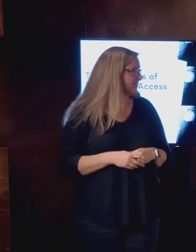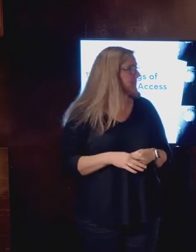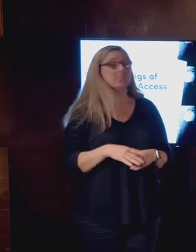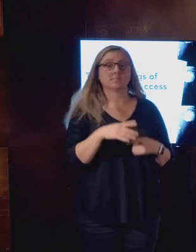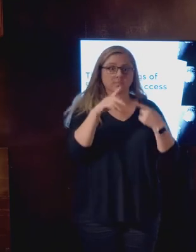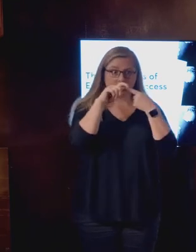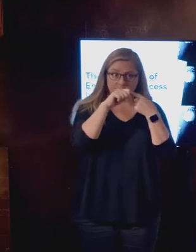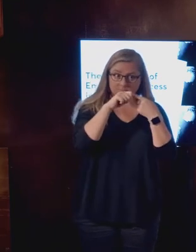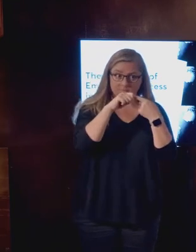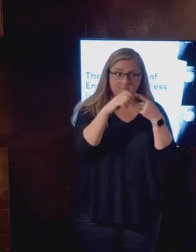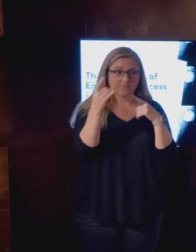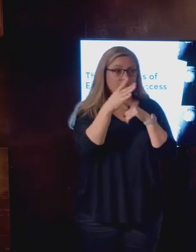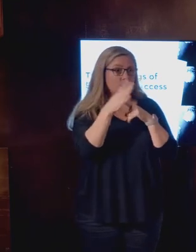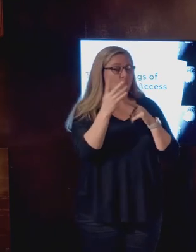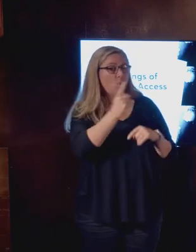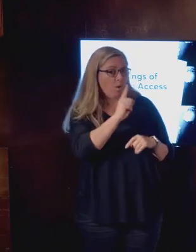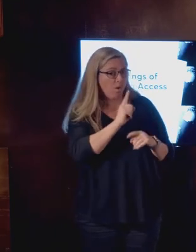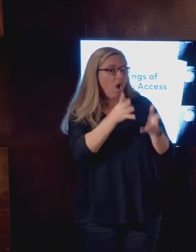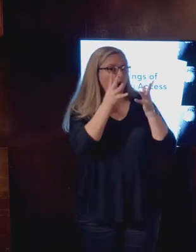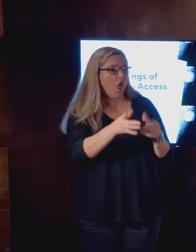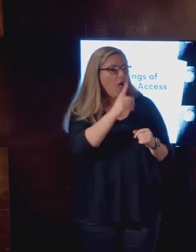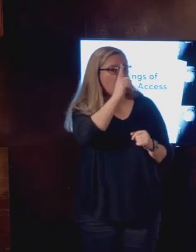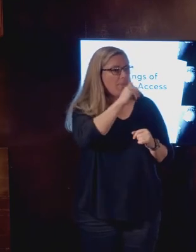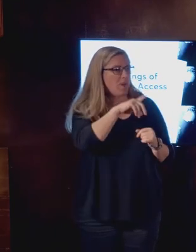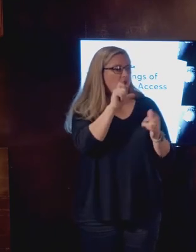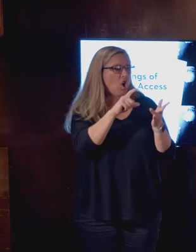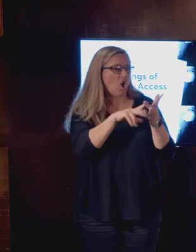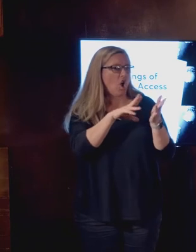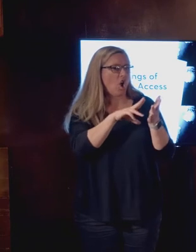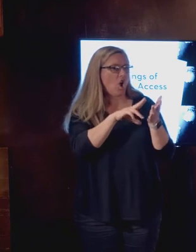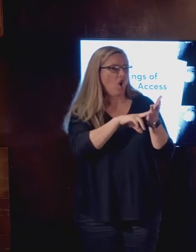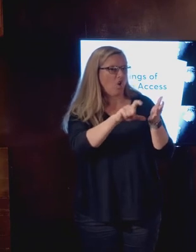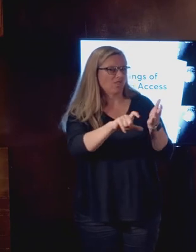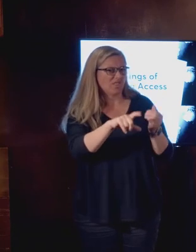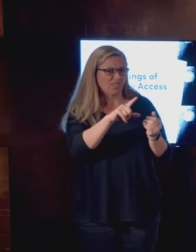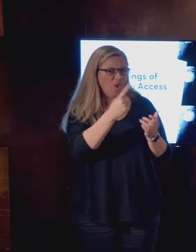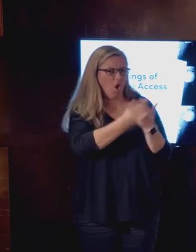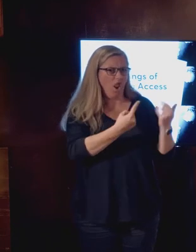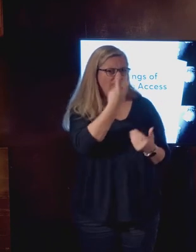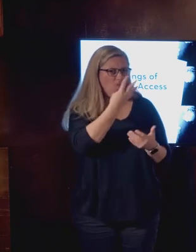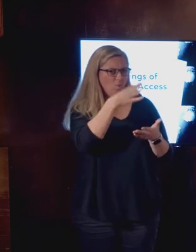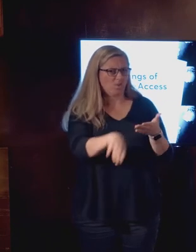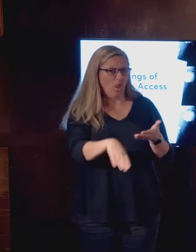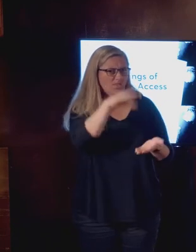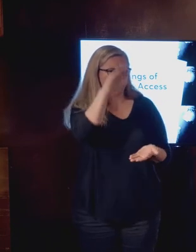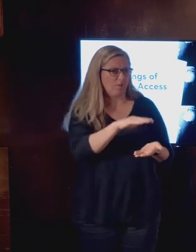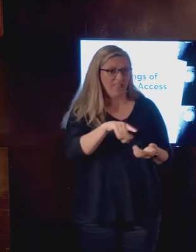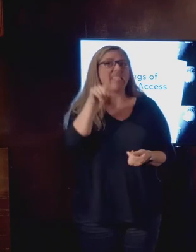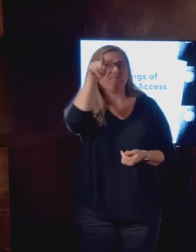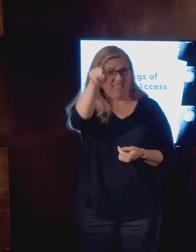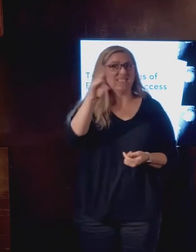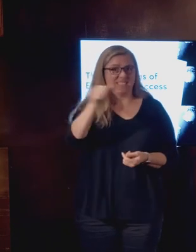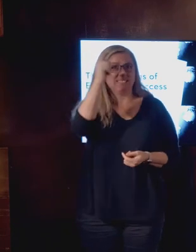One of the things I've noticed is that a lot of places the concession price is like $4 cheaper. Yeah. It's like that was set by someone who's never